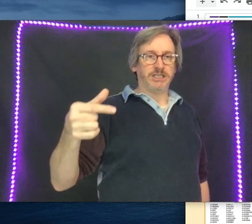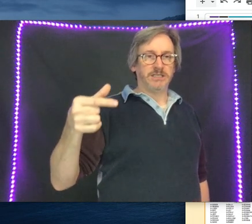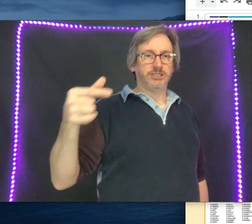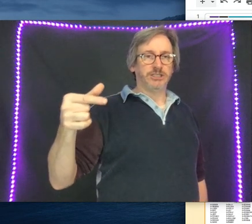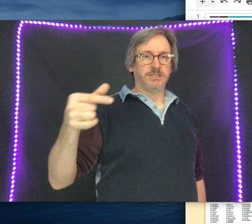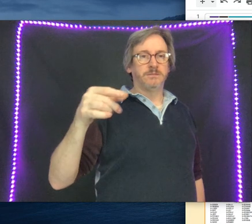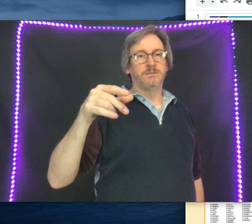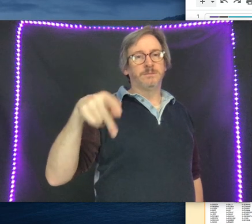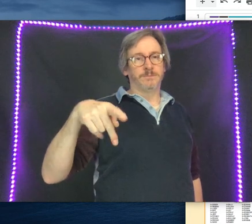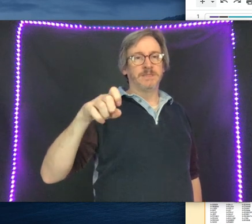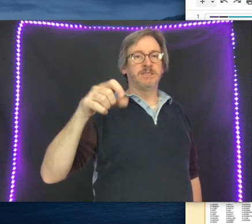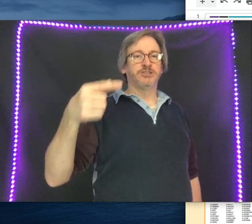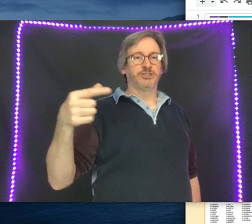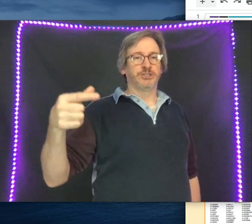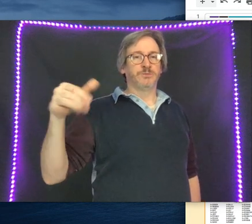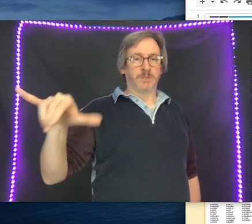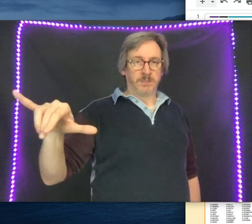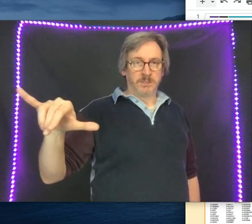GG.